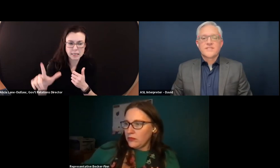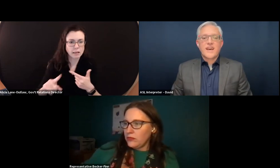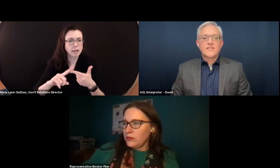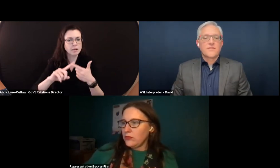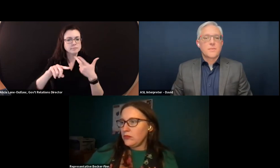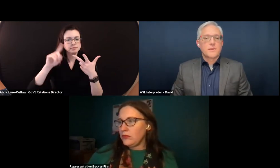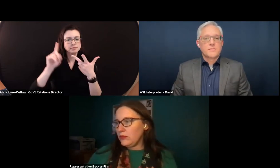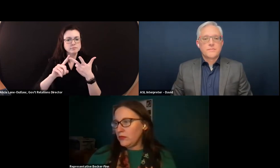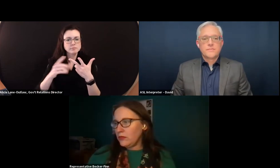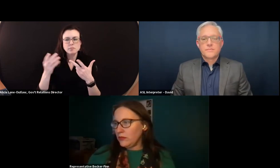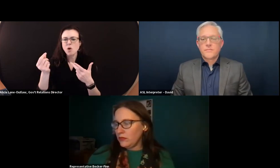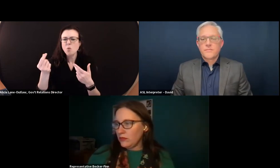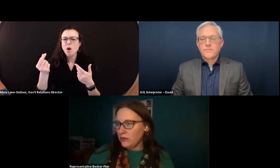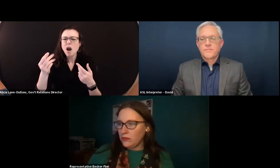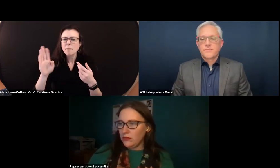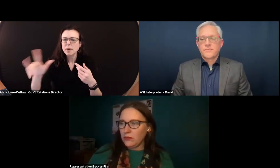the current status of the bill,